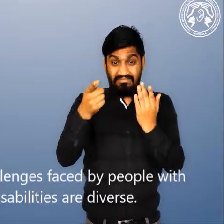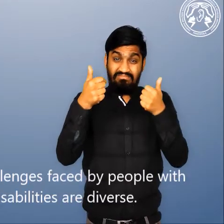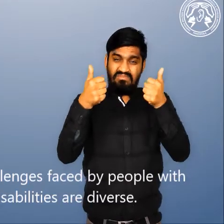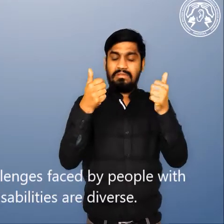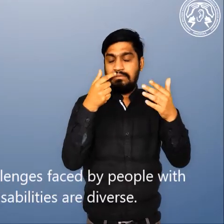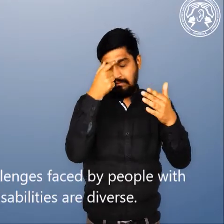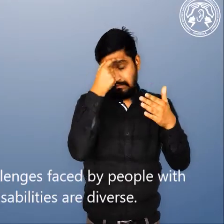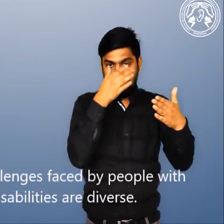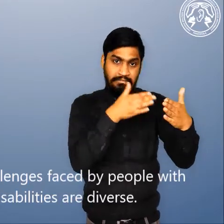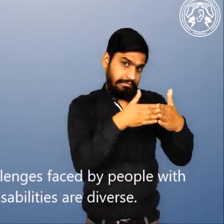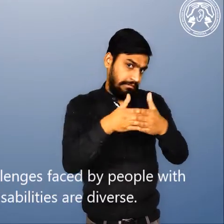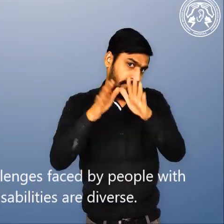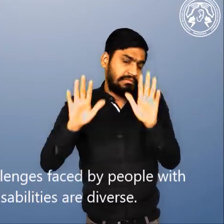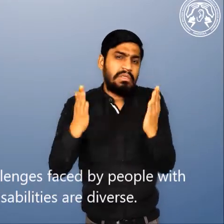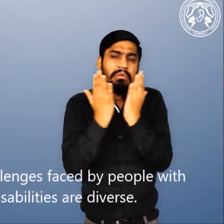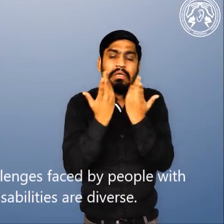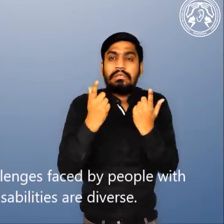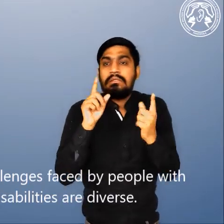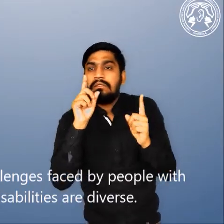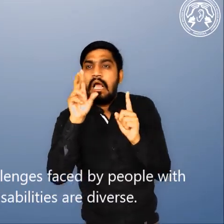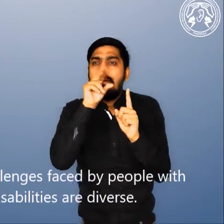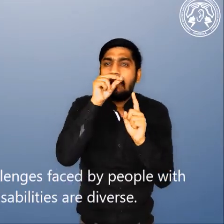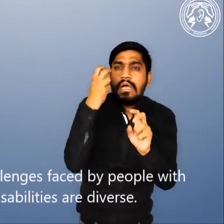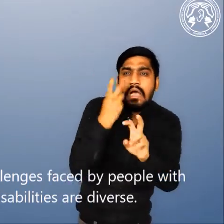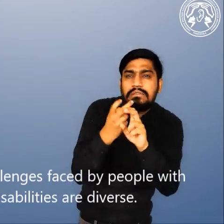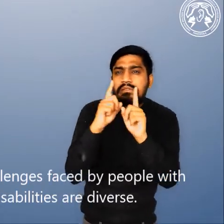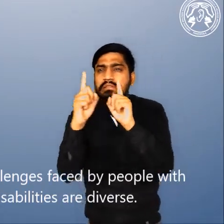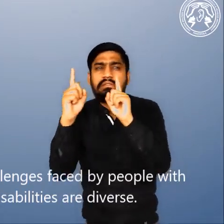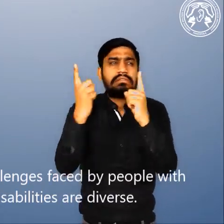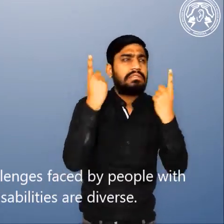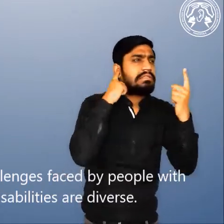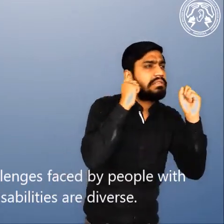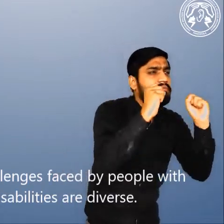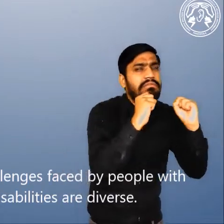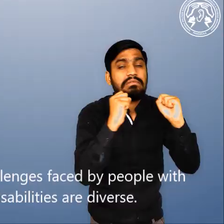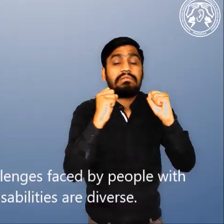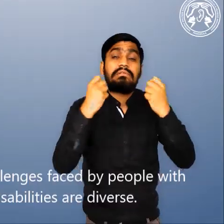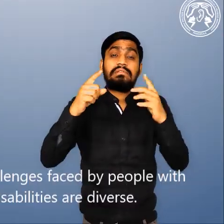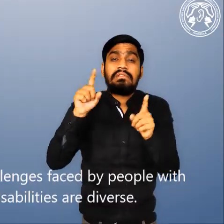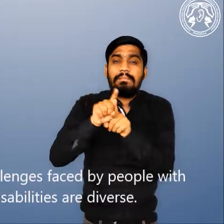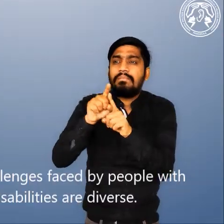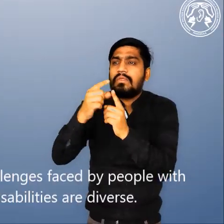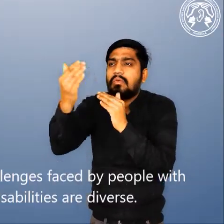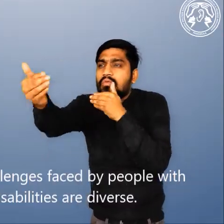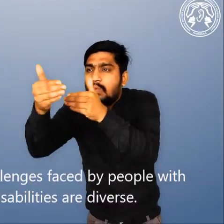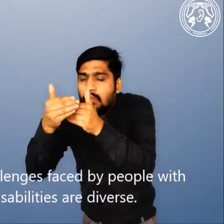However, the challenges faced by people with multiple disabilities are diverse,